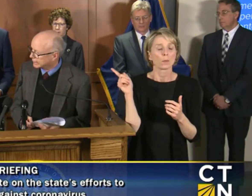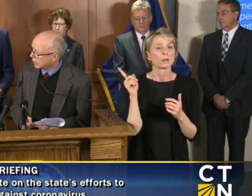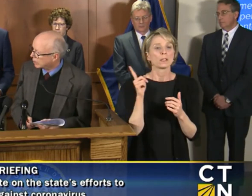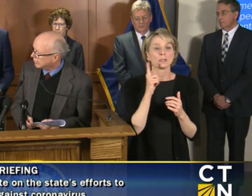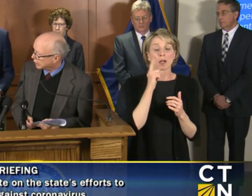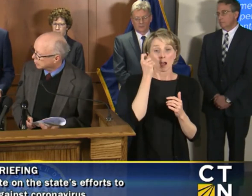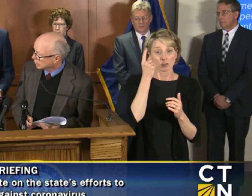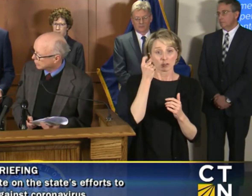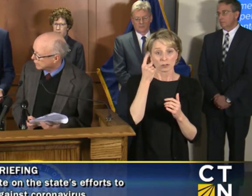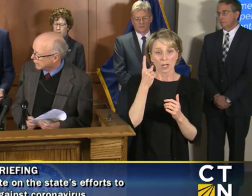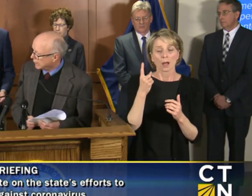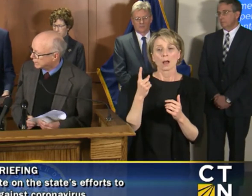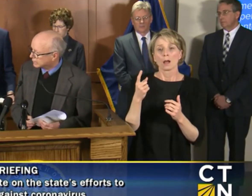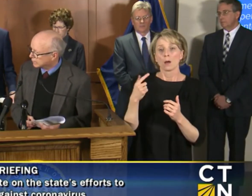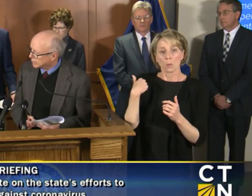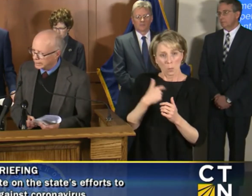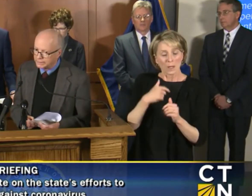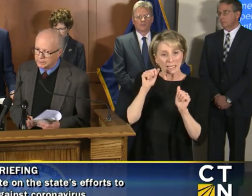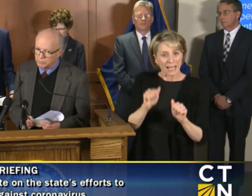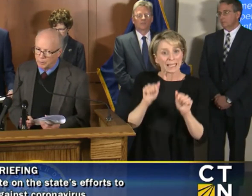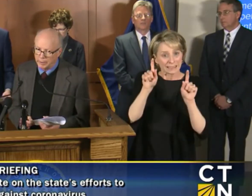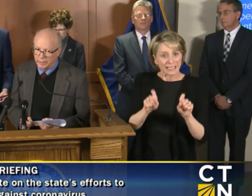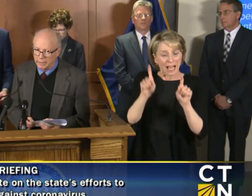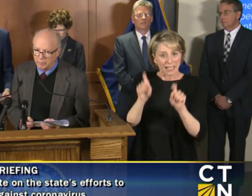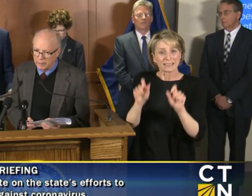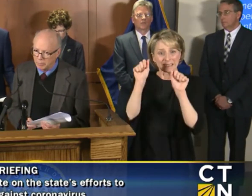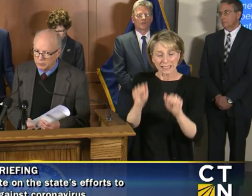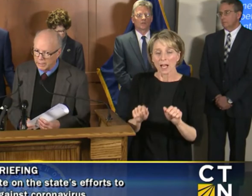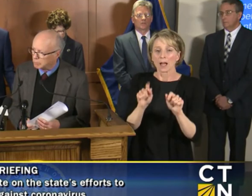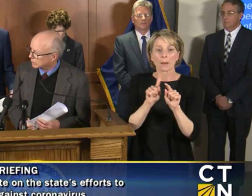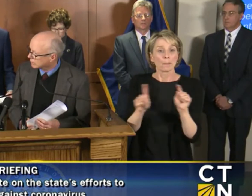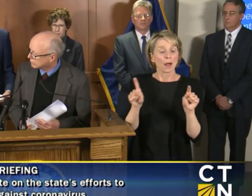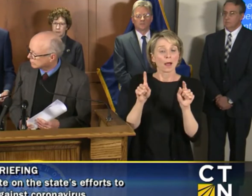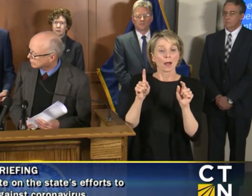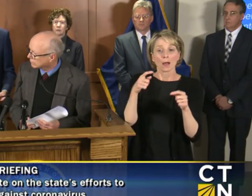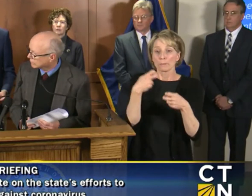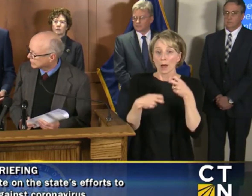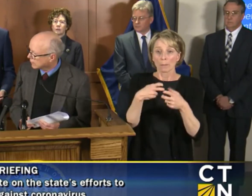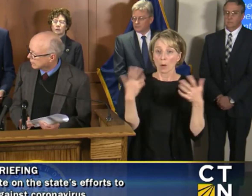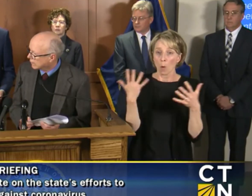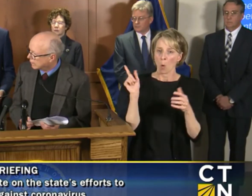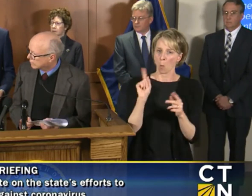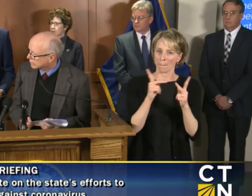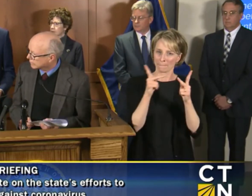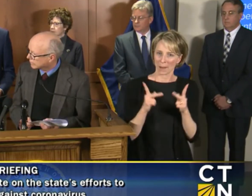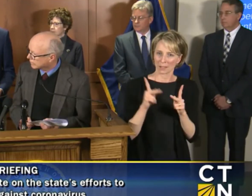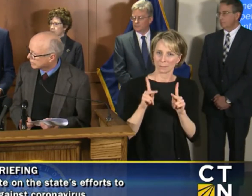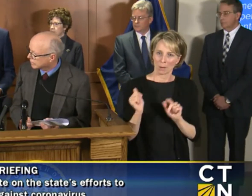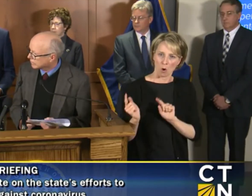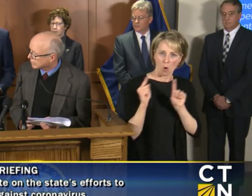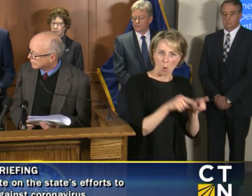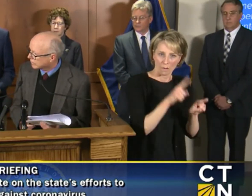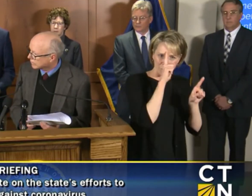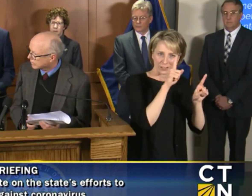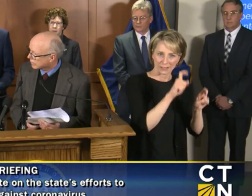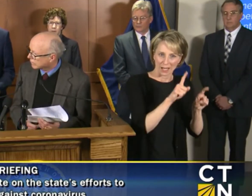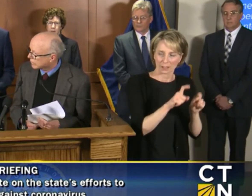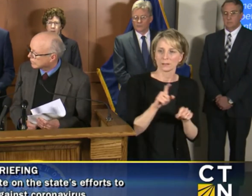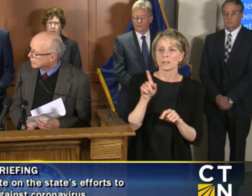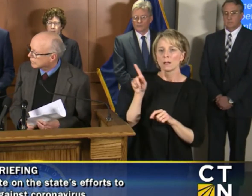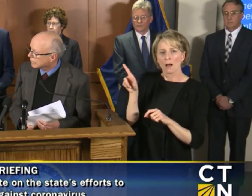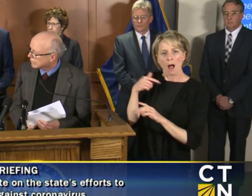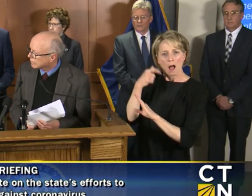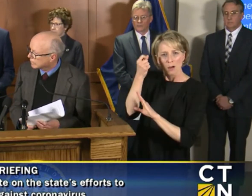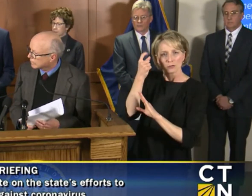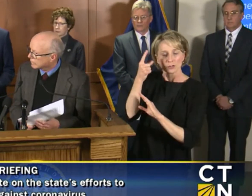tests that are available. It's the places where we can get people sampled. Right, but so as you increase the number of places, do